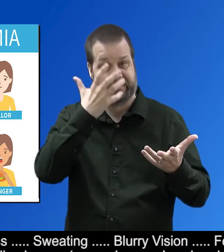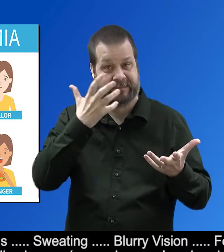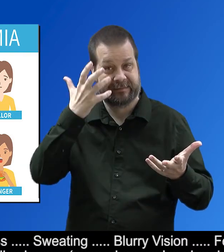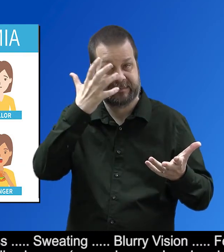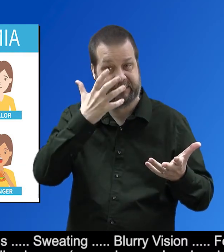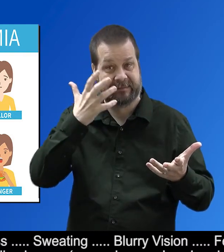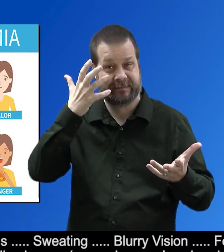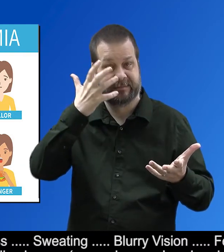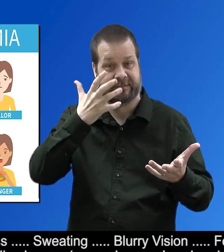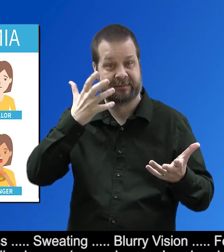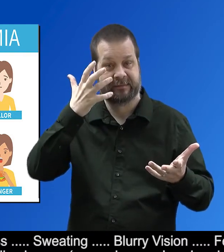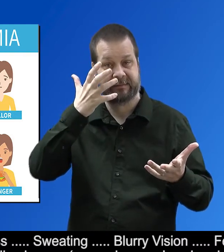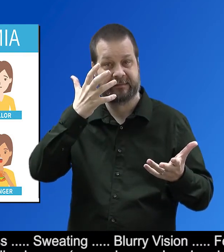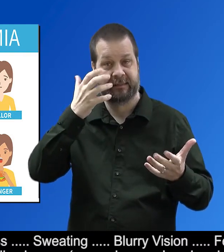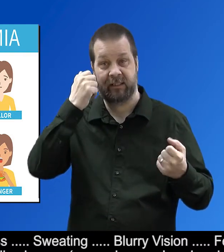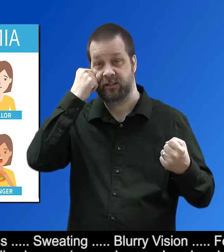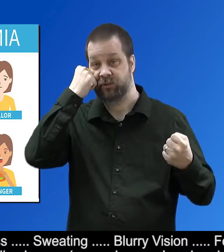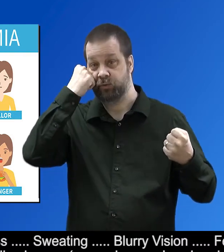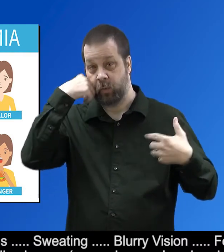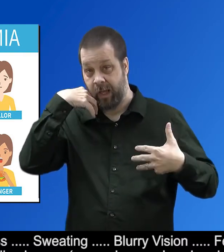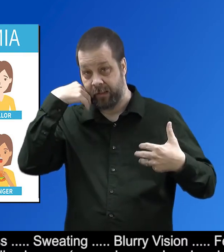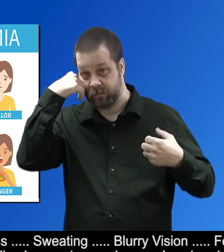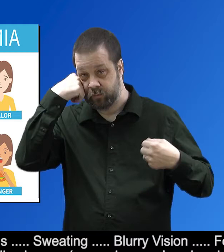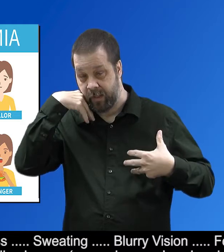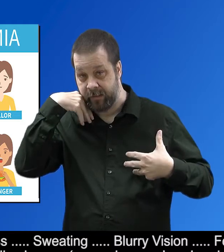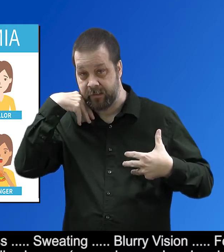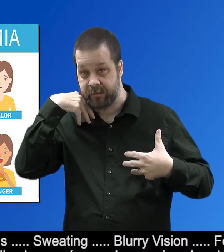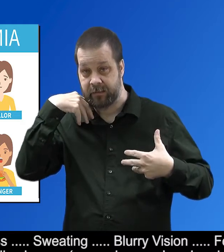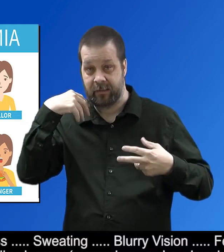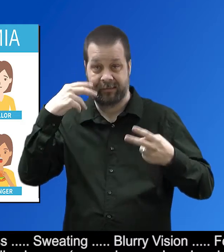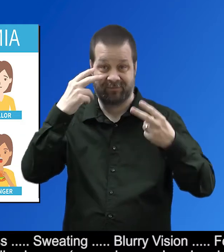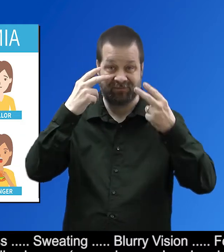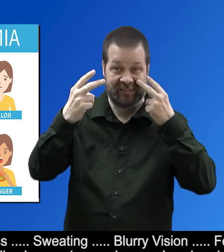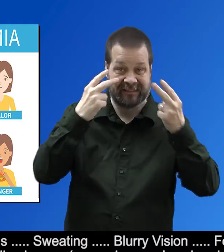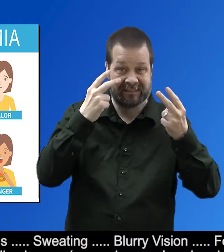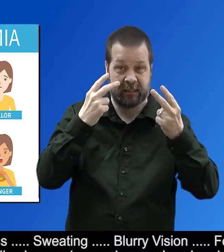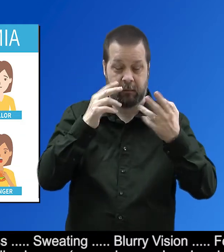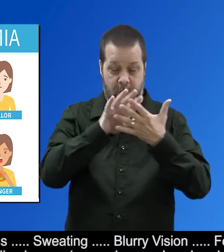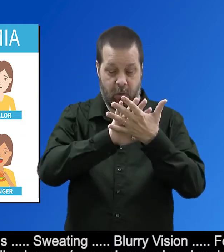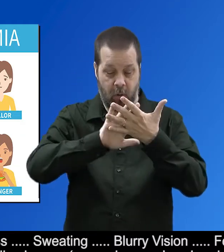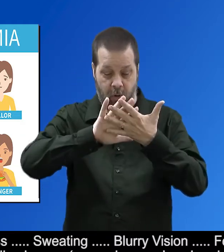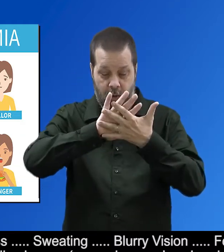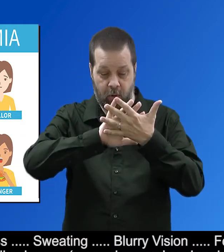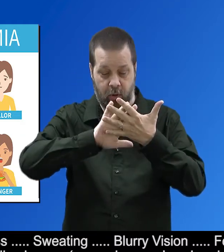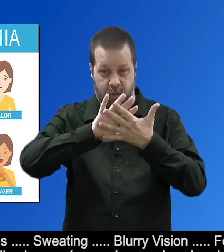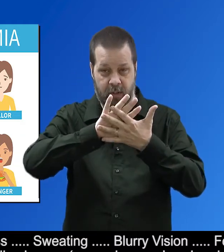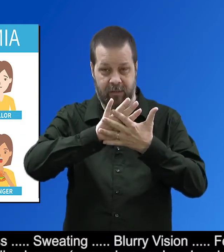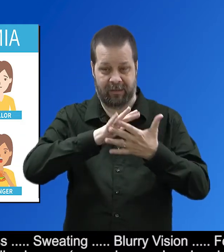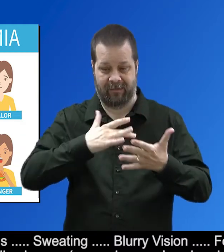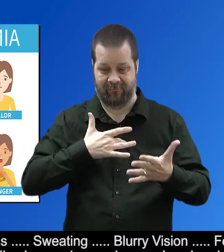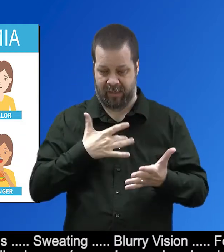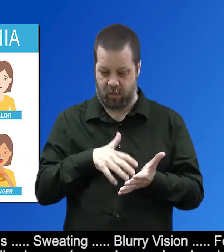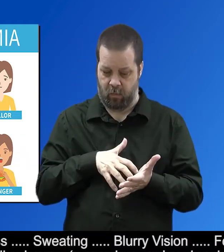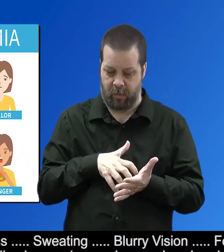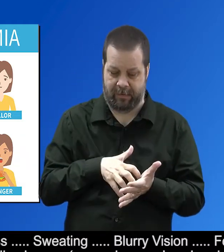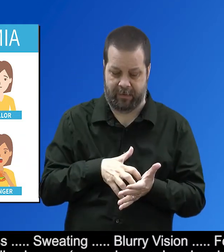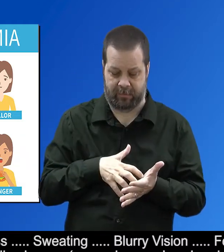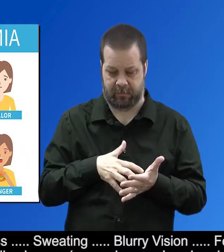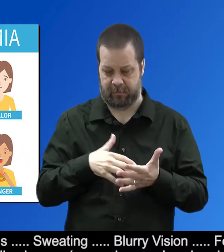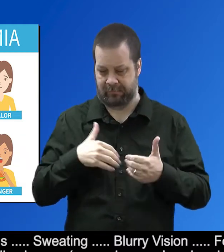dizziness, sweating, blurry vision, feeling weak and tired,